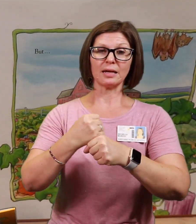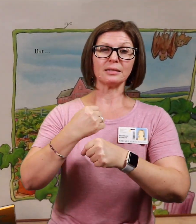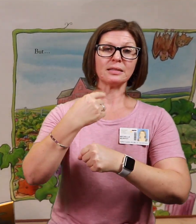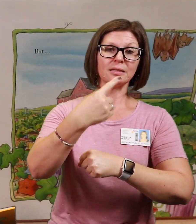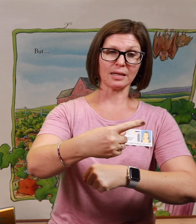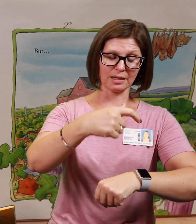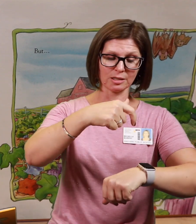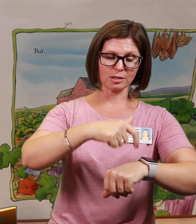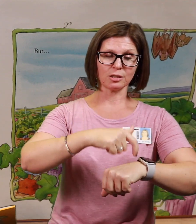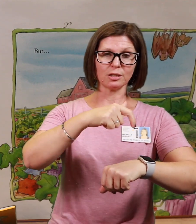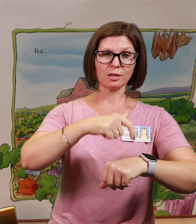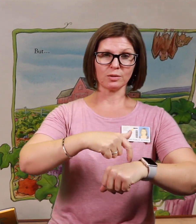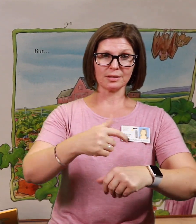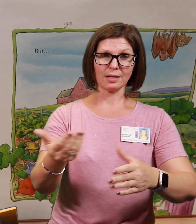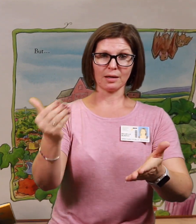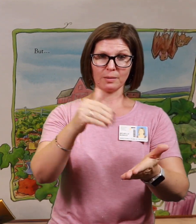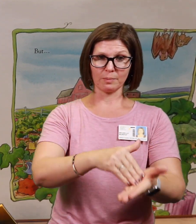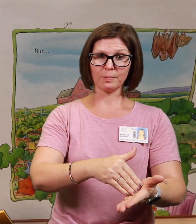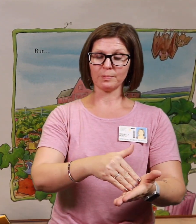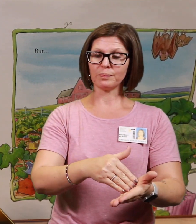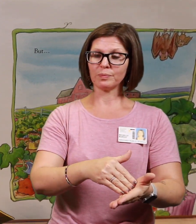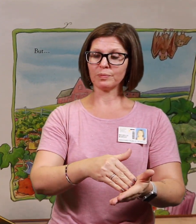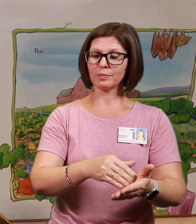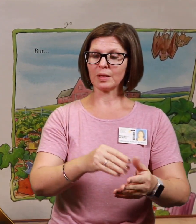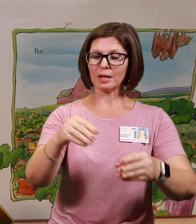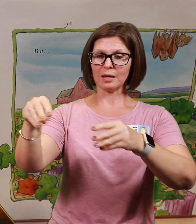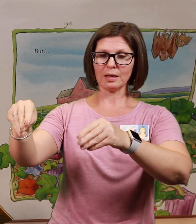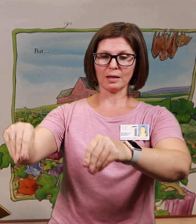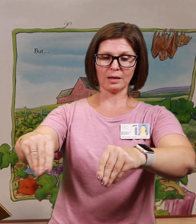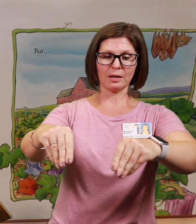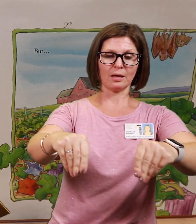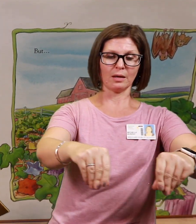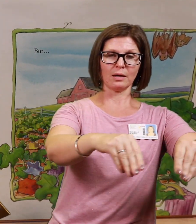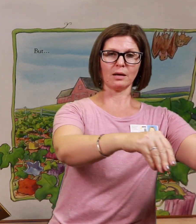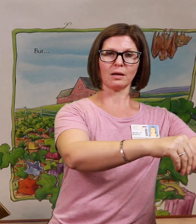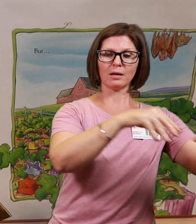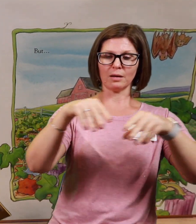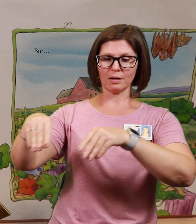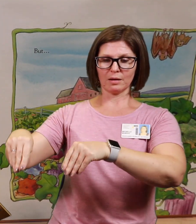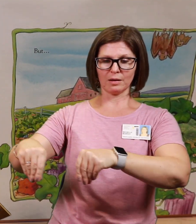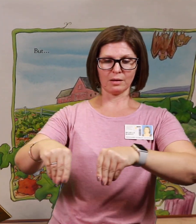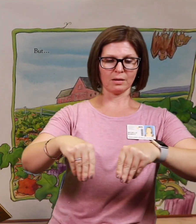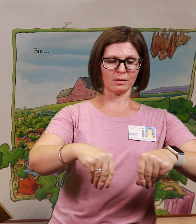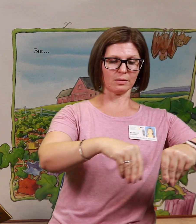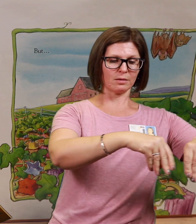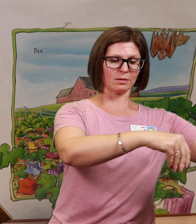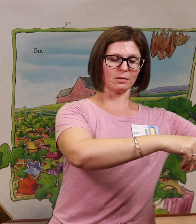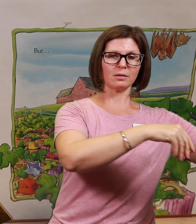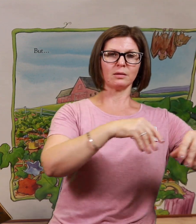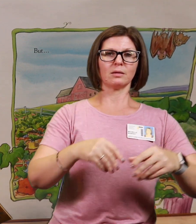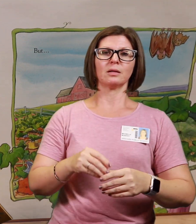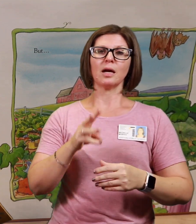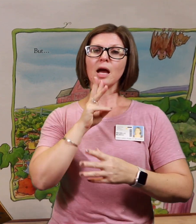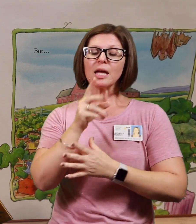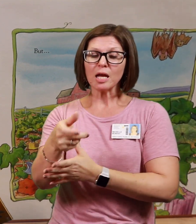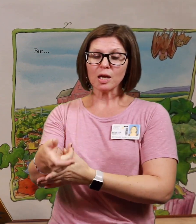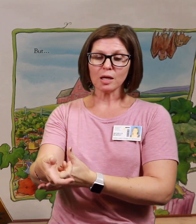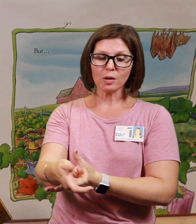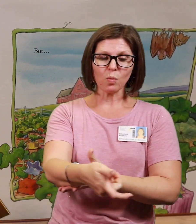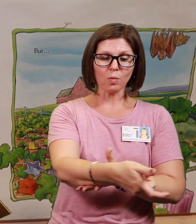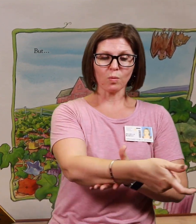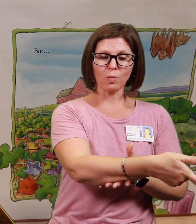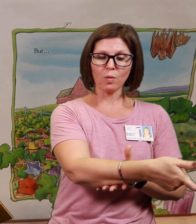it was time to sow, he sowed those seeds in every row. He watered and